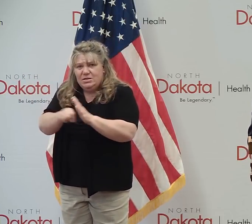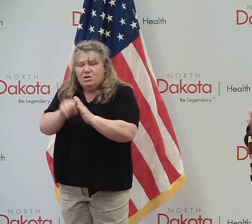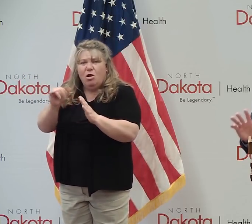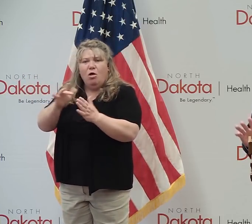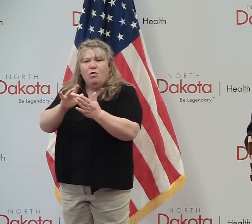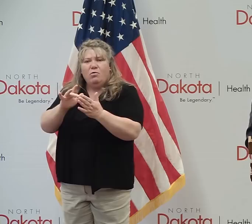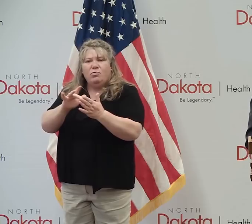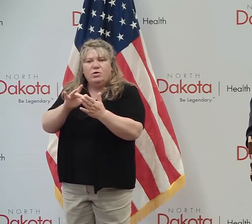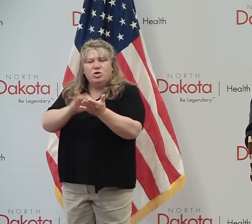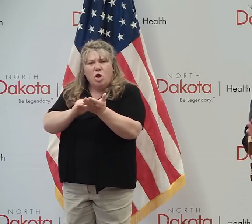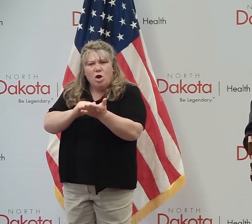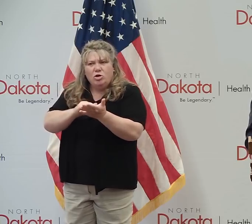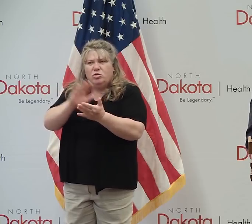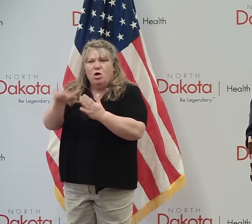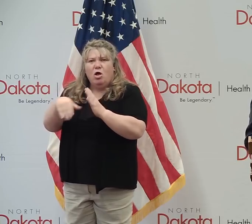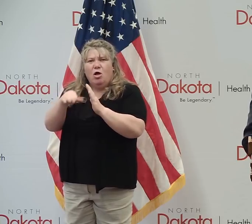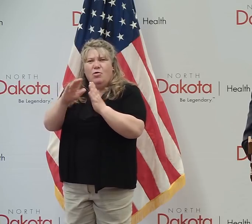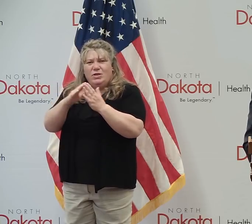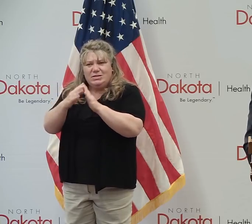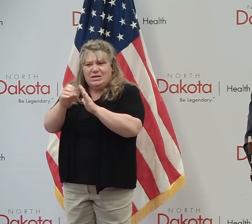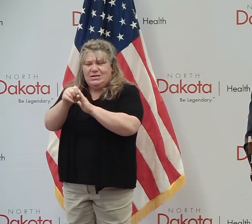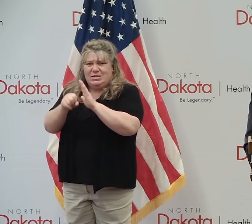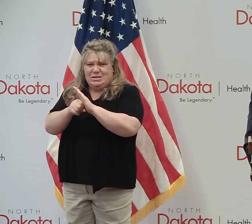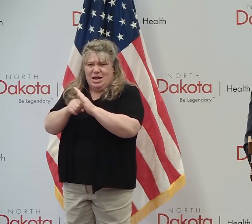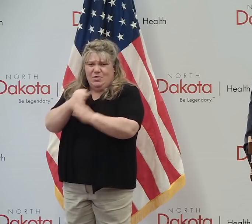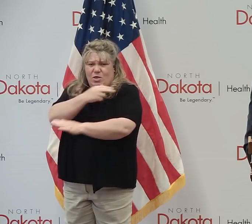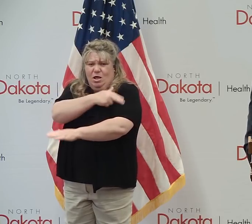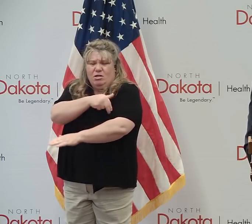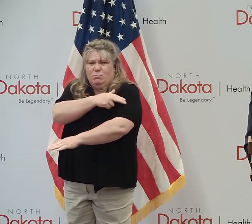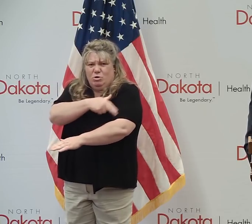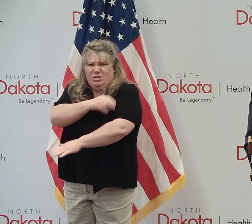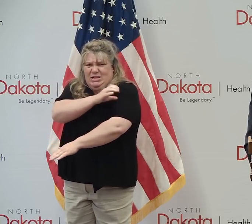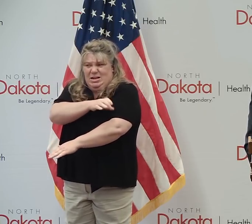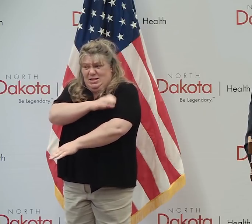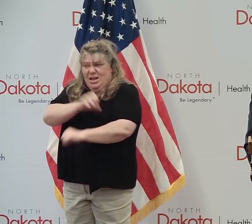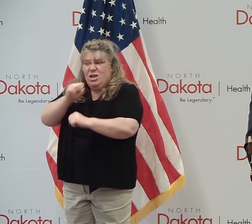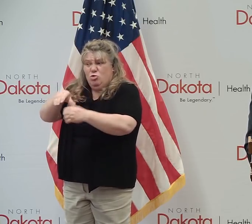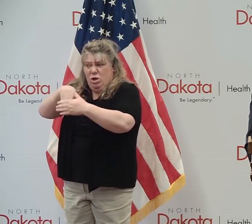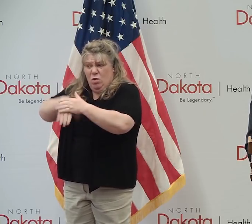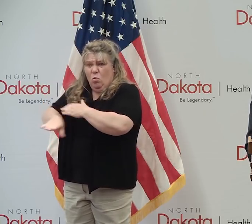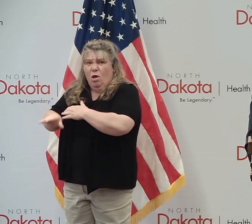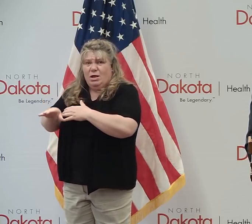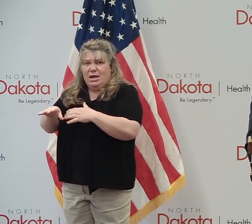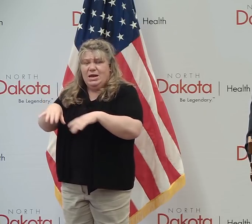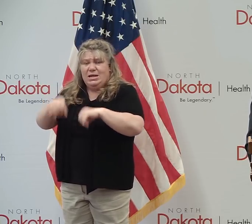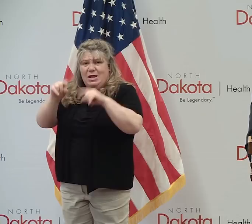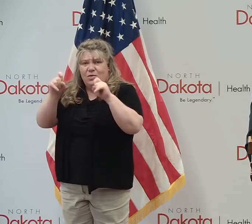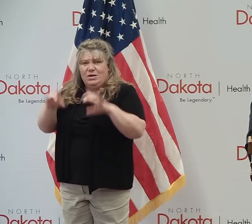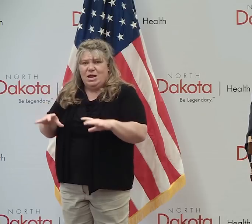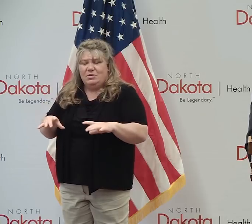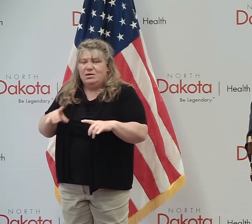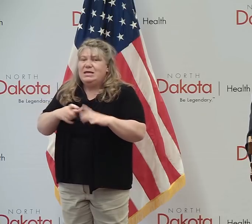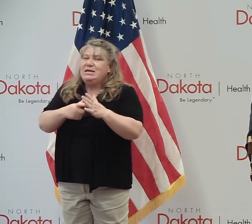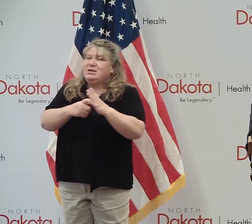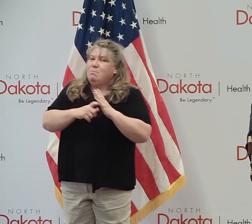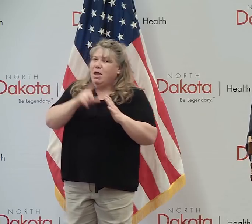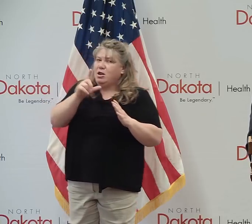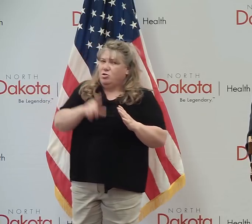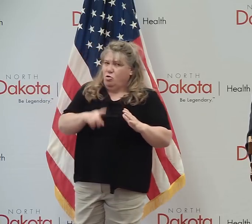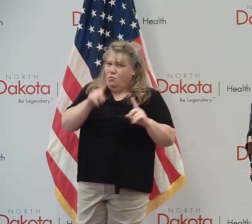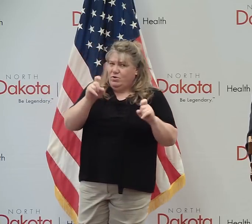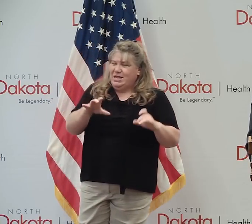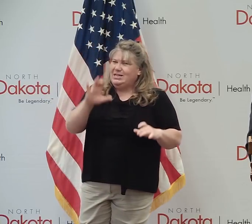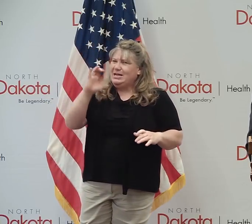medical providers in all the cities in all the state, we know that you can walk in and get testing, but demand is low for testing. People must be